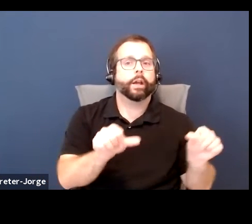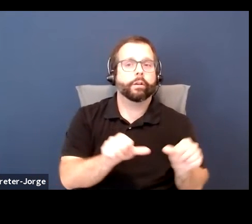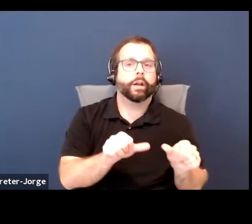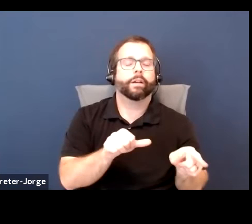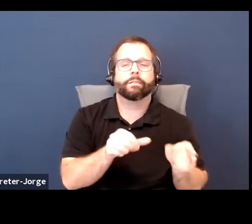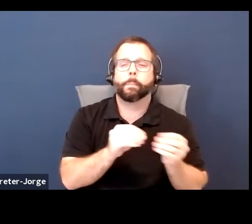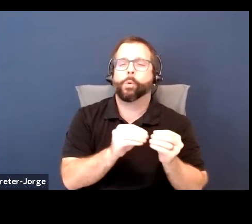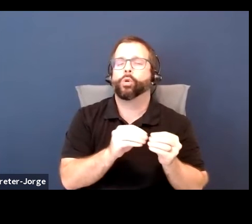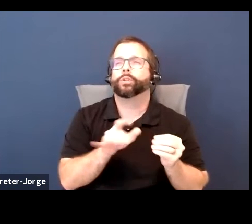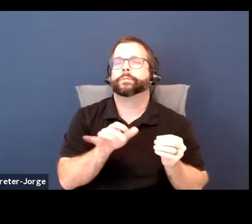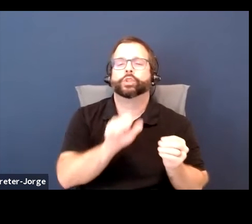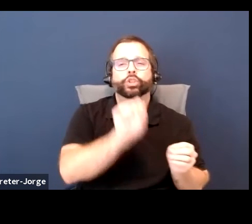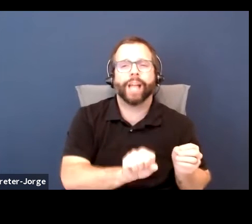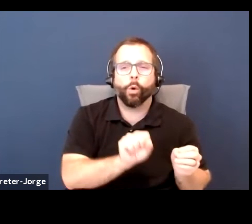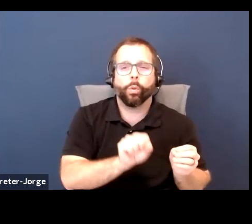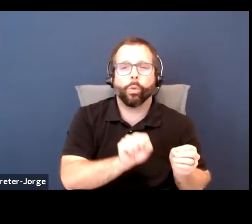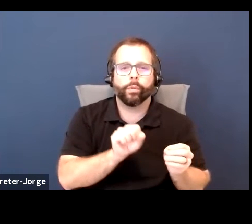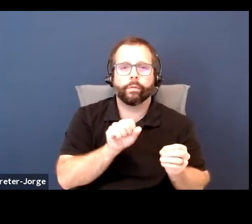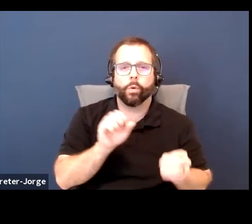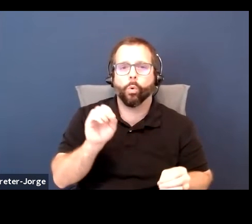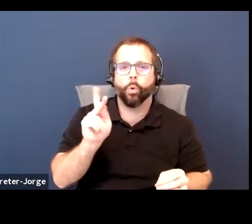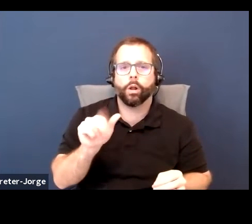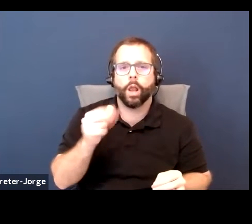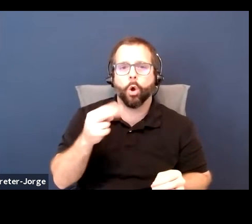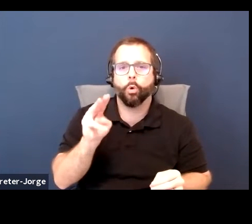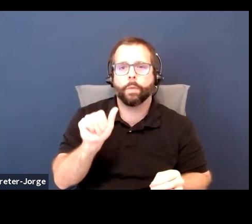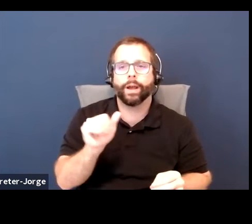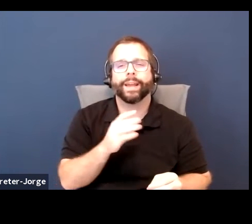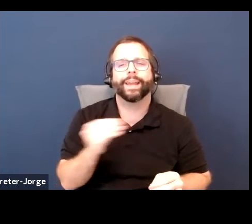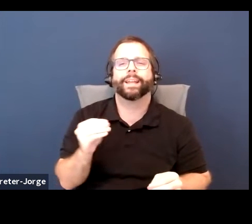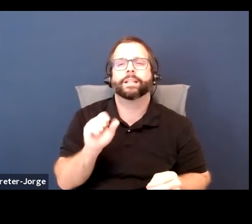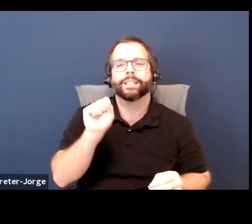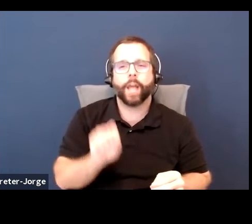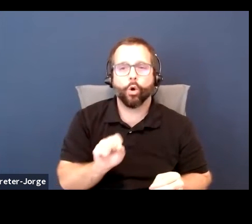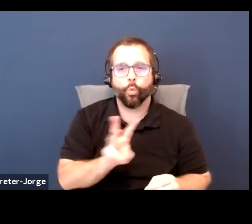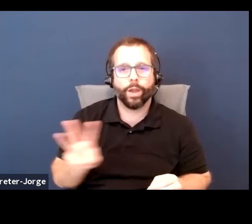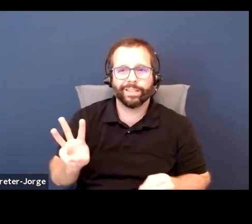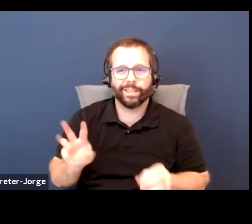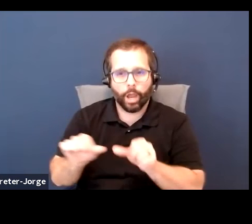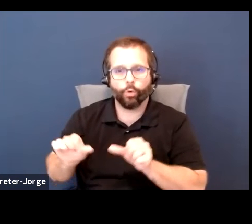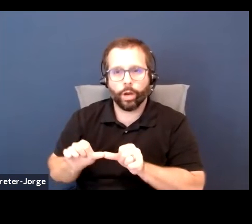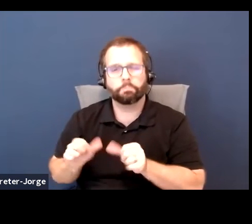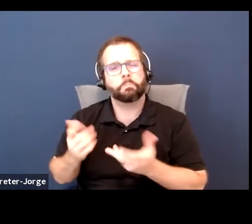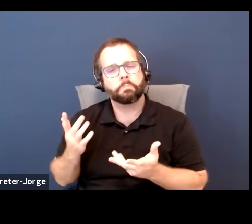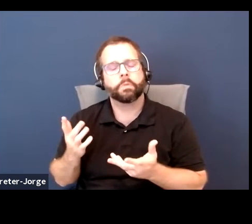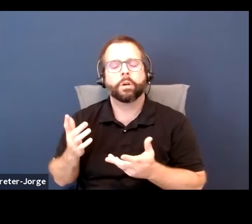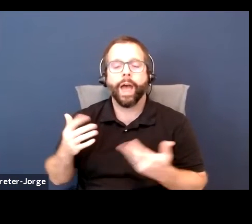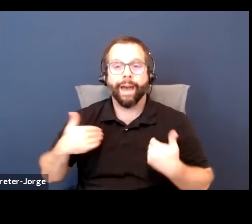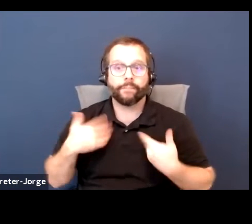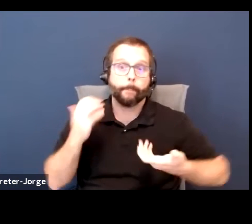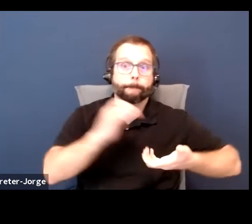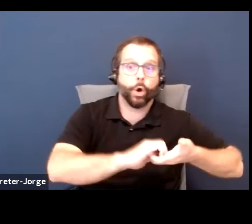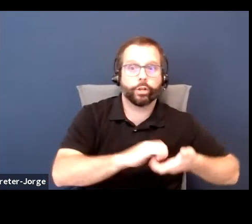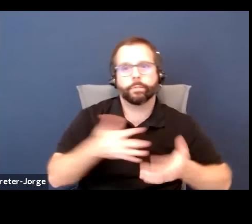southern part of Oklahoma and the southwestern portion of Oklahoma because of our partnerships with